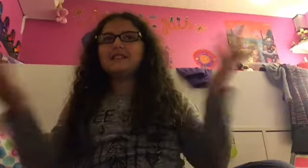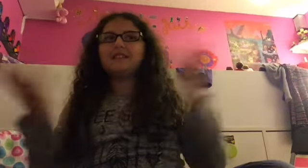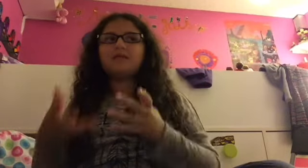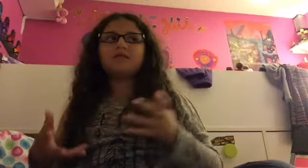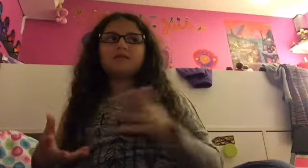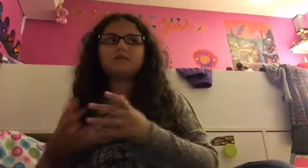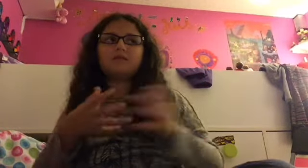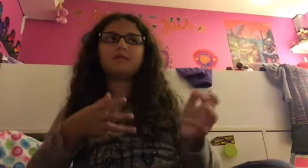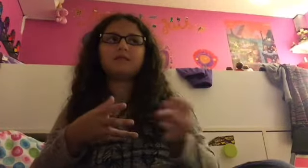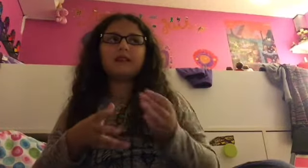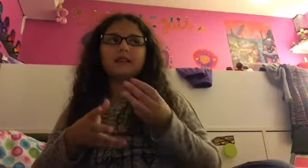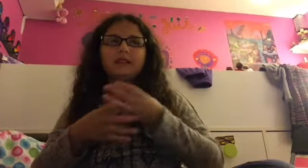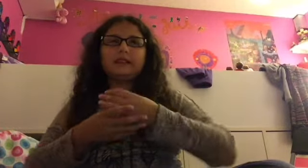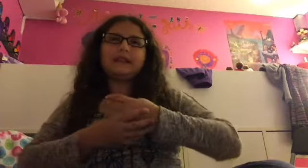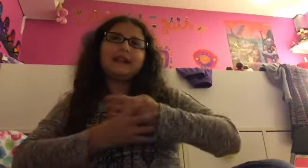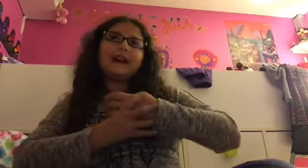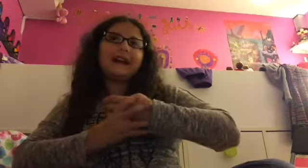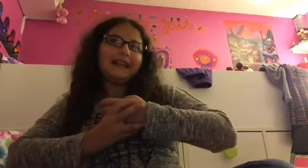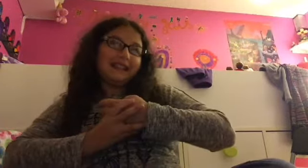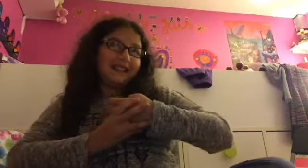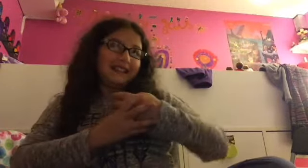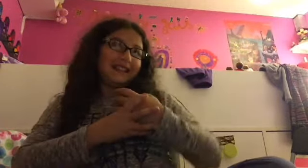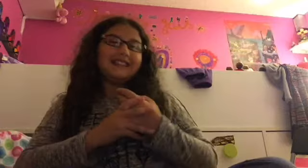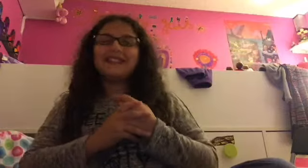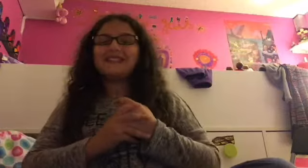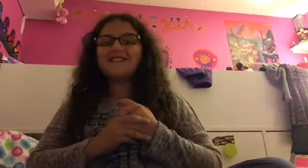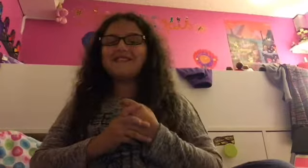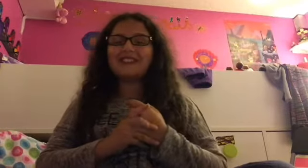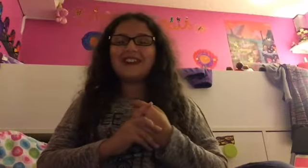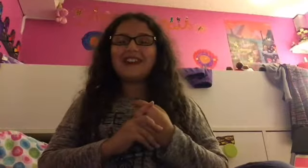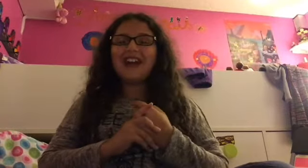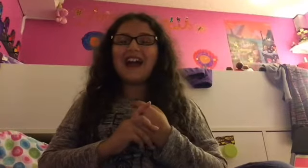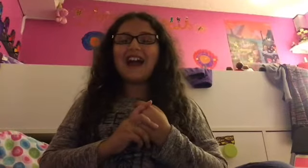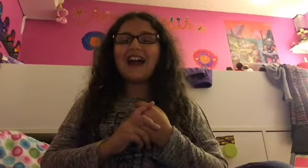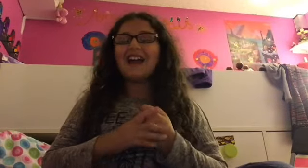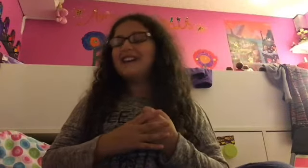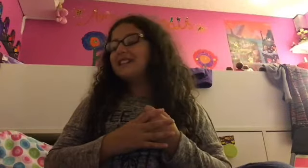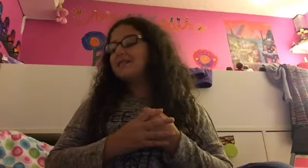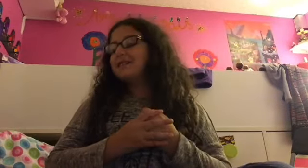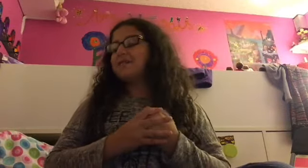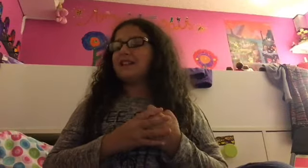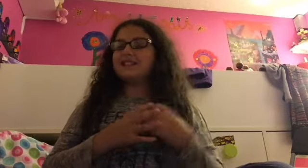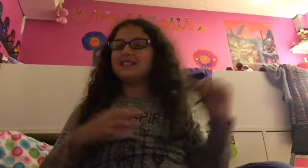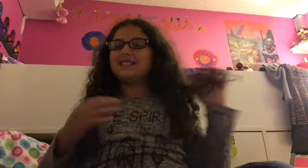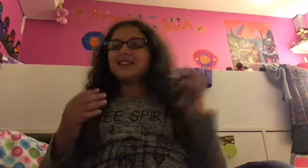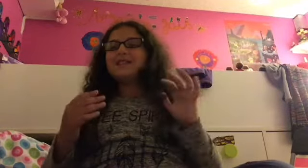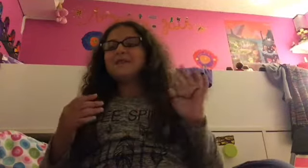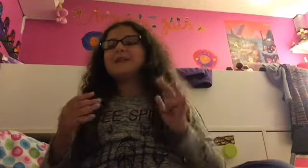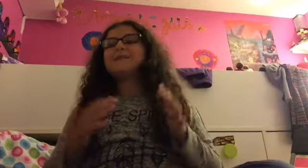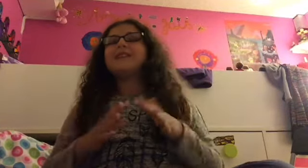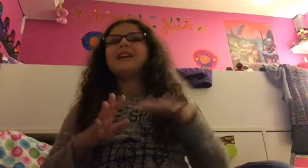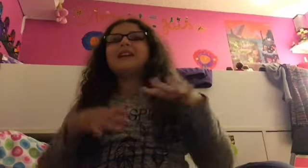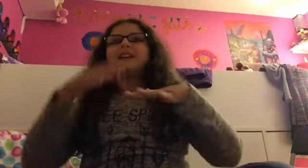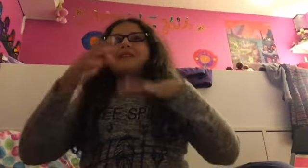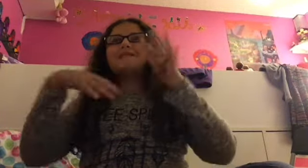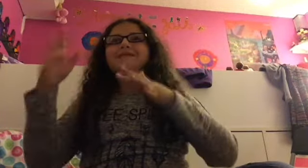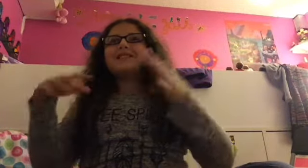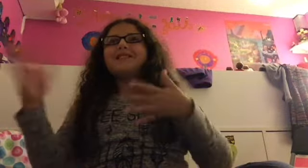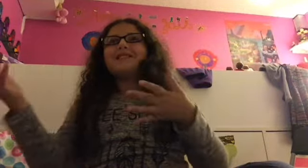Decilo, practica, I think that's how you say it. That means practice. But